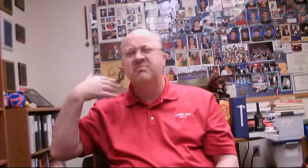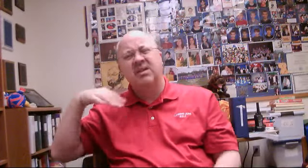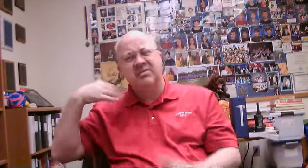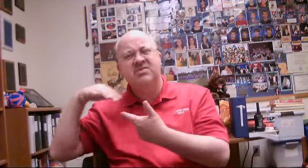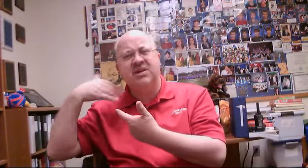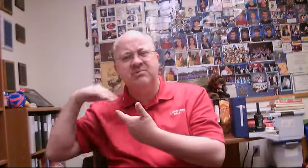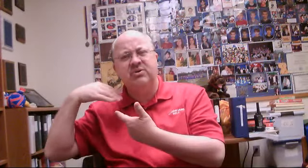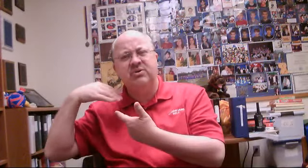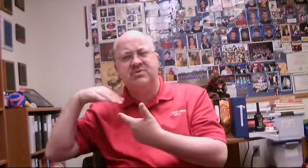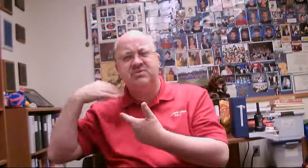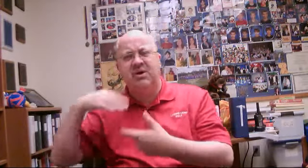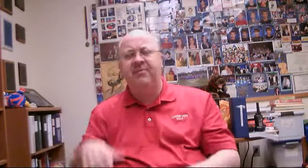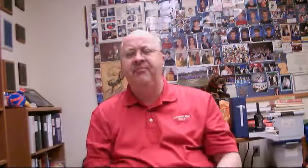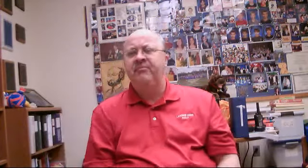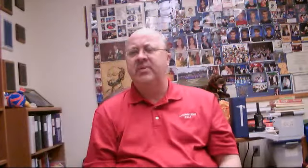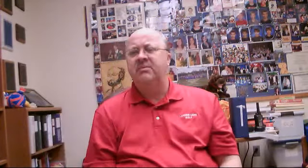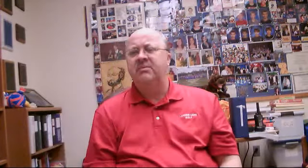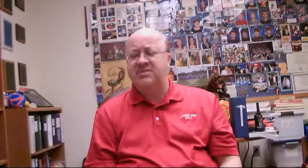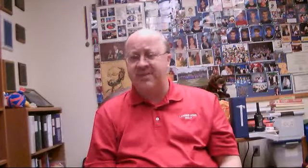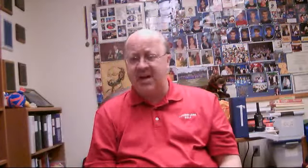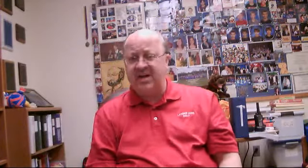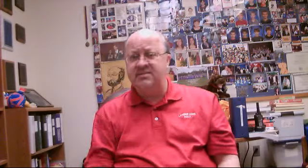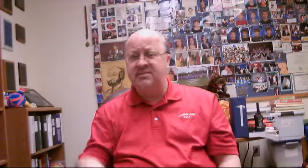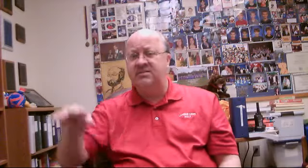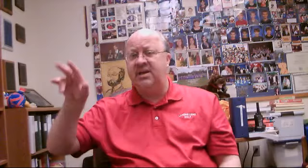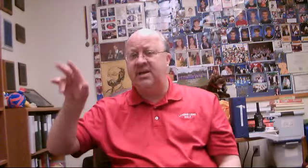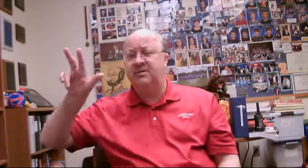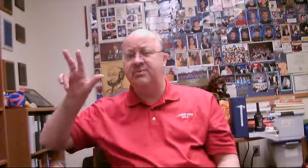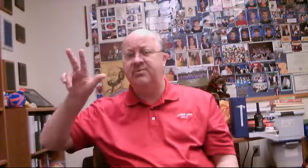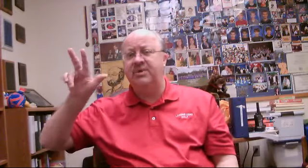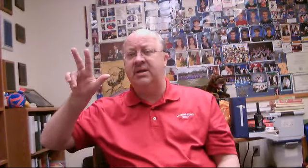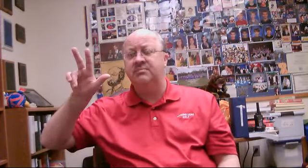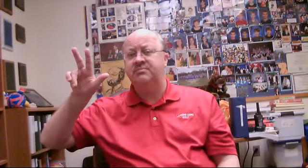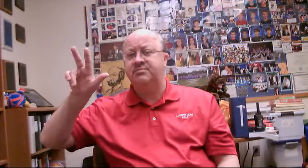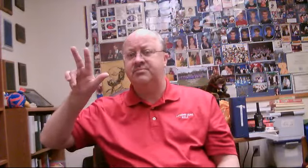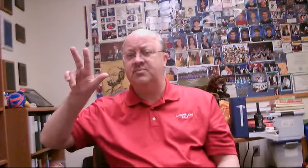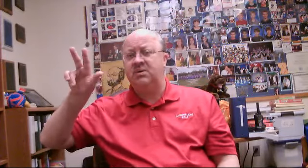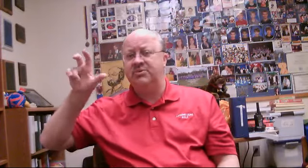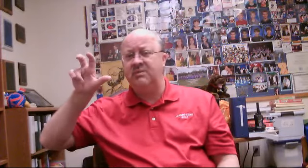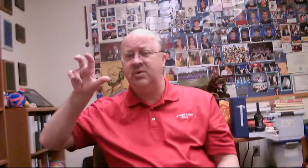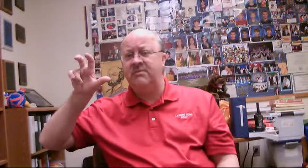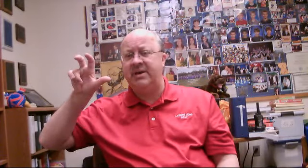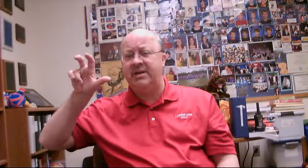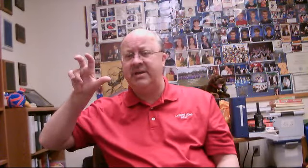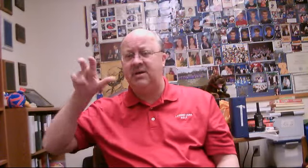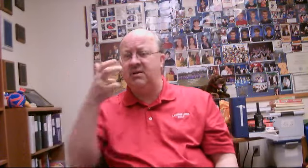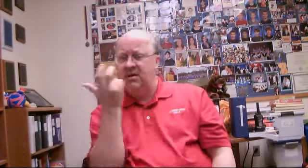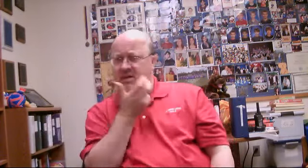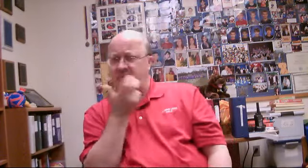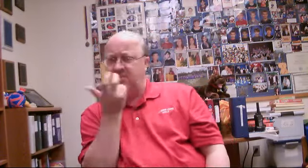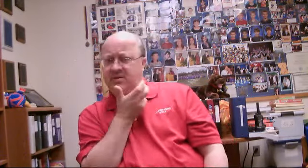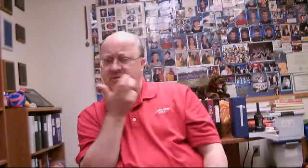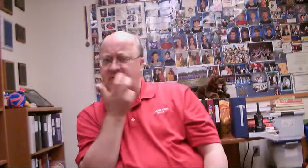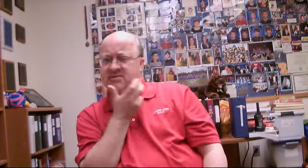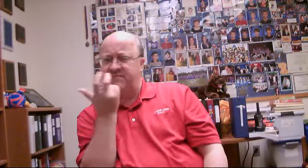and this is how the book uses wow. Most of us take the number 3, pretend we have a baseball, and we run across our face.